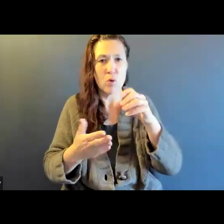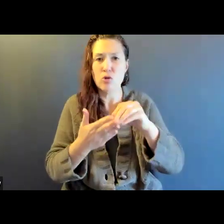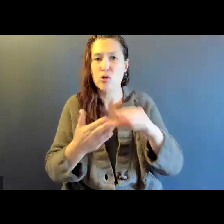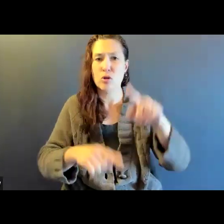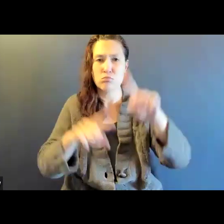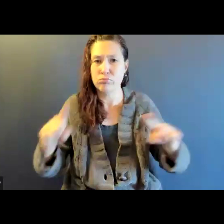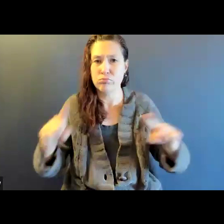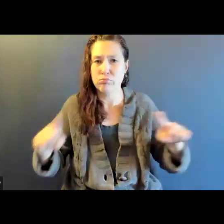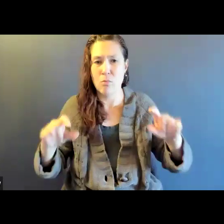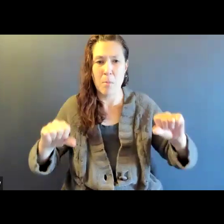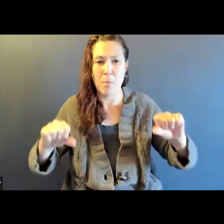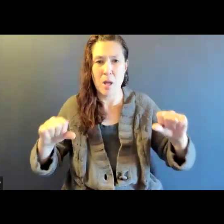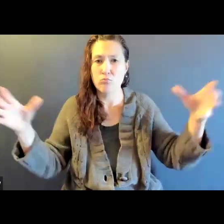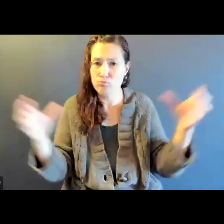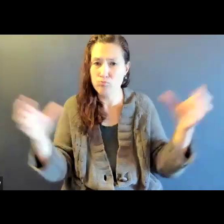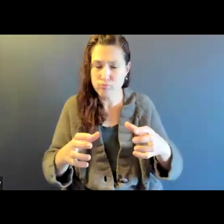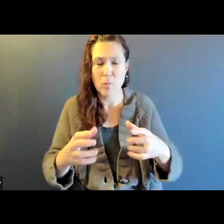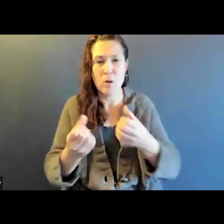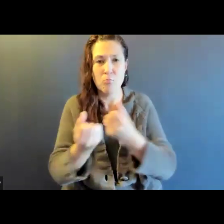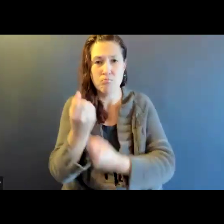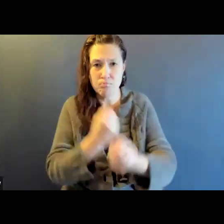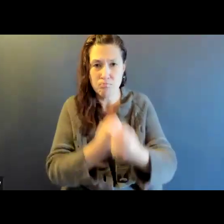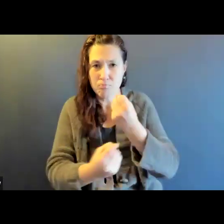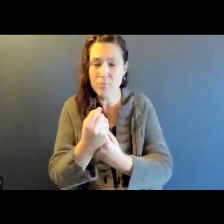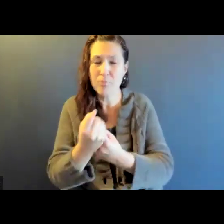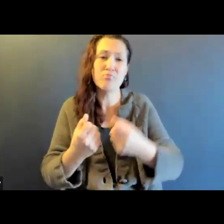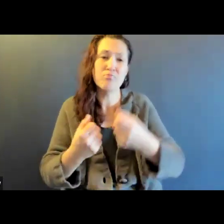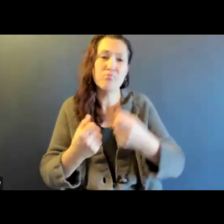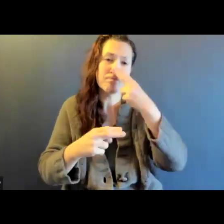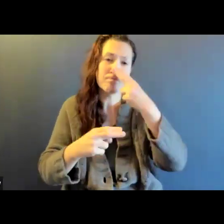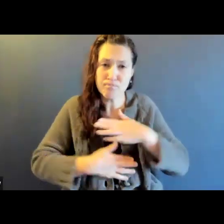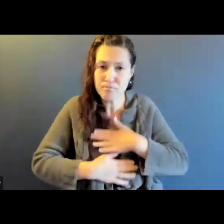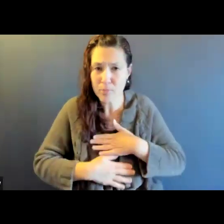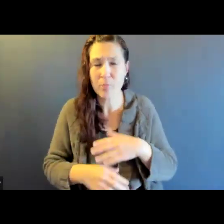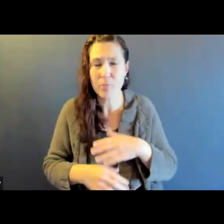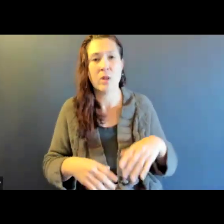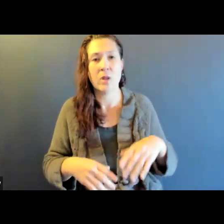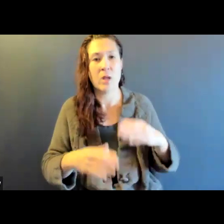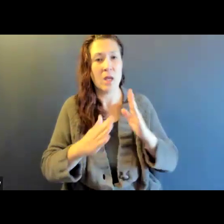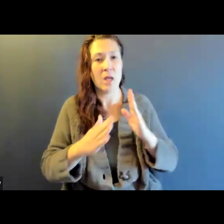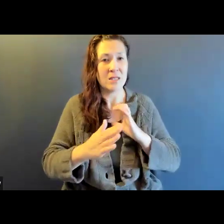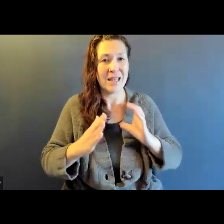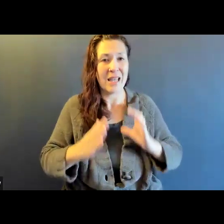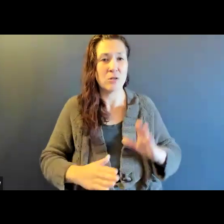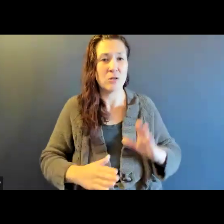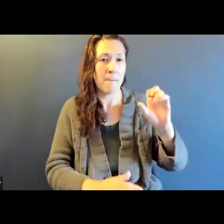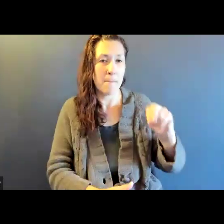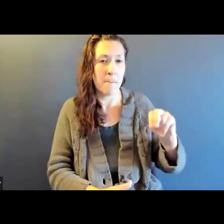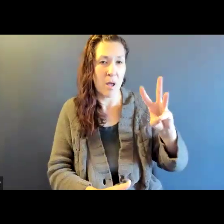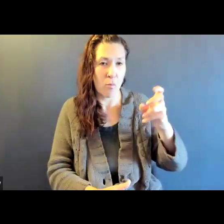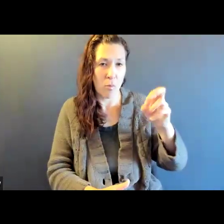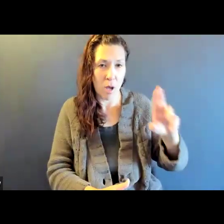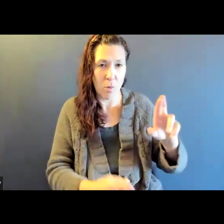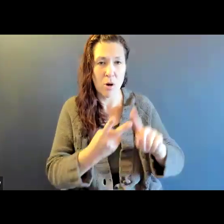one another, and maybe most importantly, have fun. We were joined by City Councilor Ben Weber, City of Boston